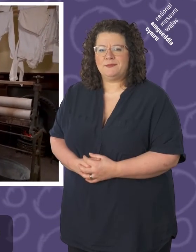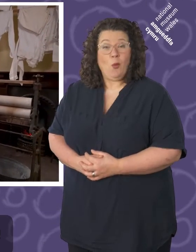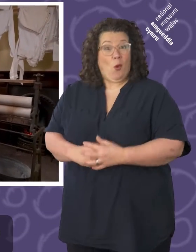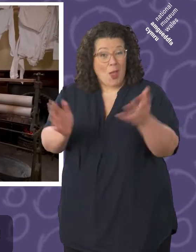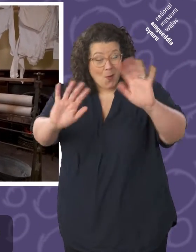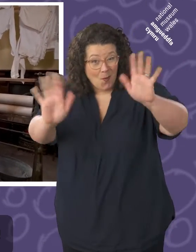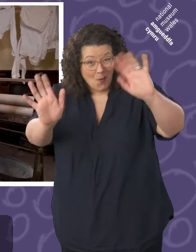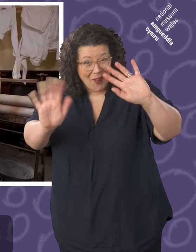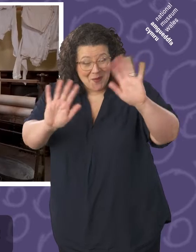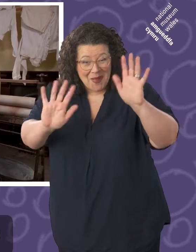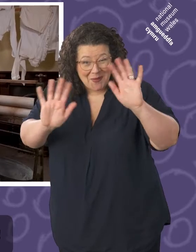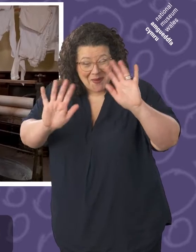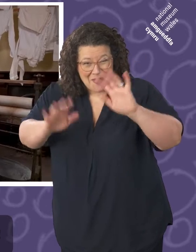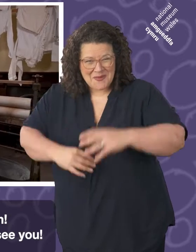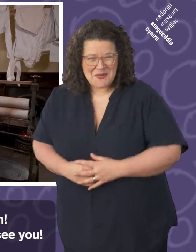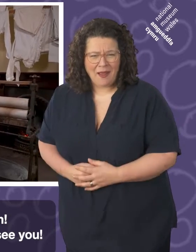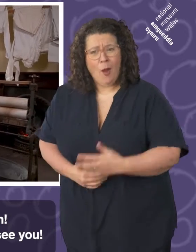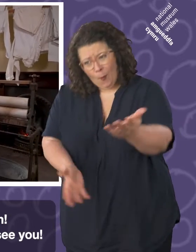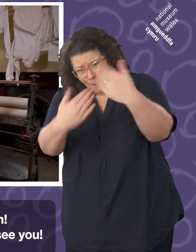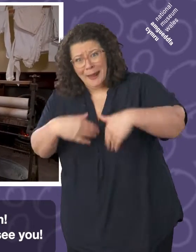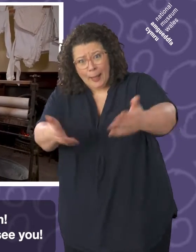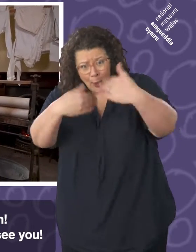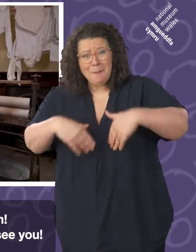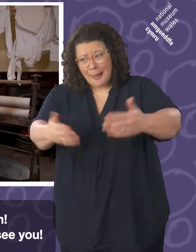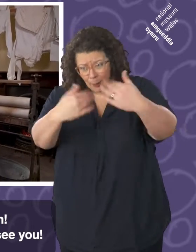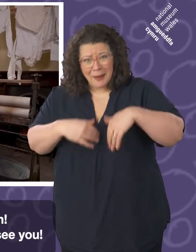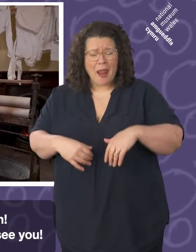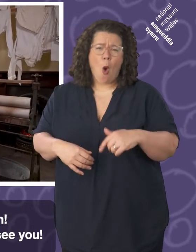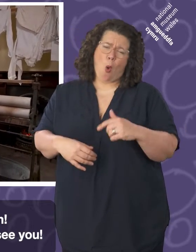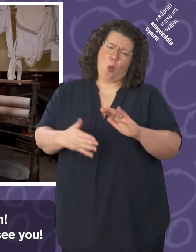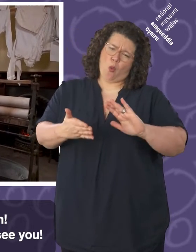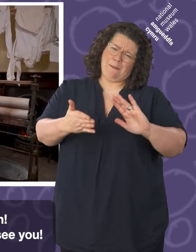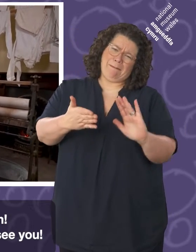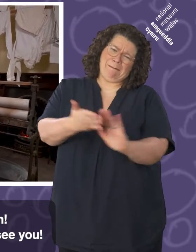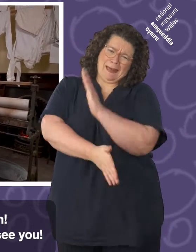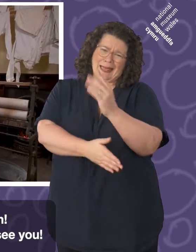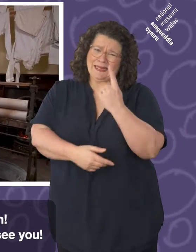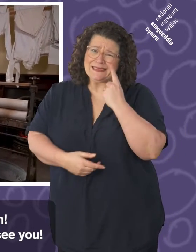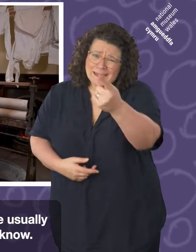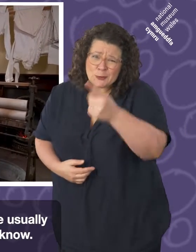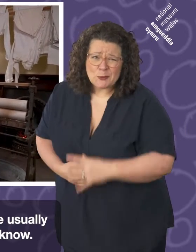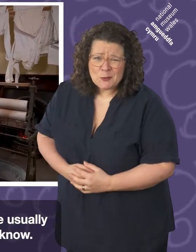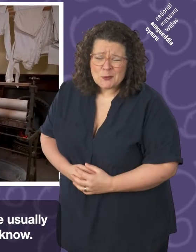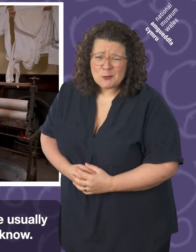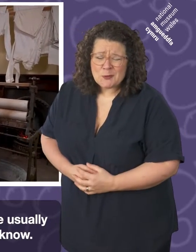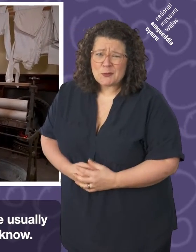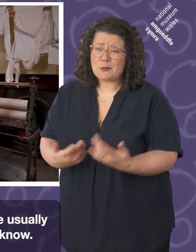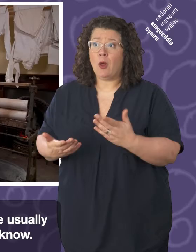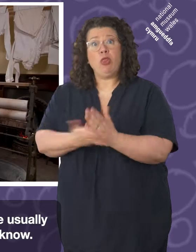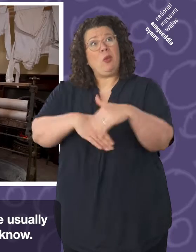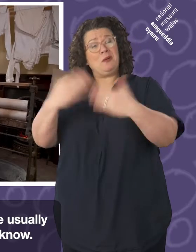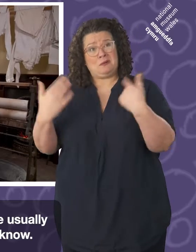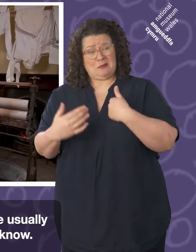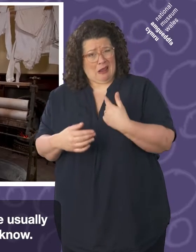Oh, hello. Oh, do come in. I'm very glad to see you. I don't see